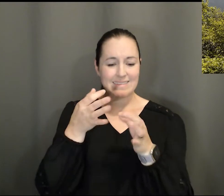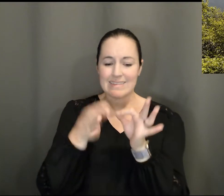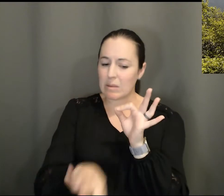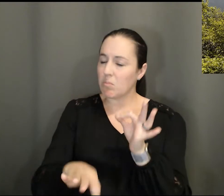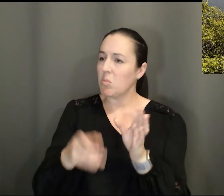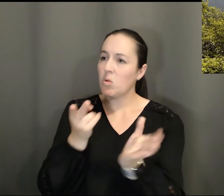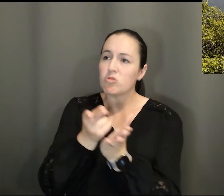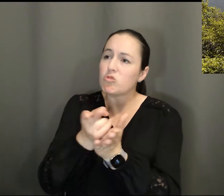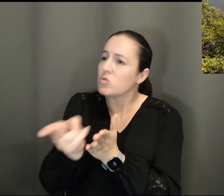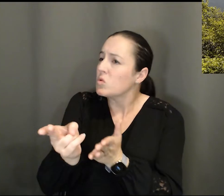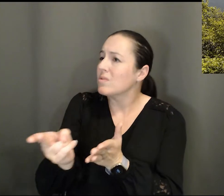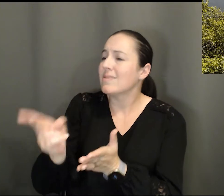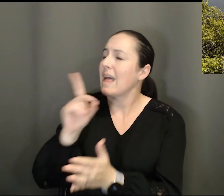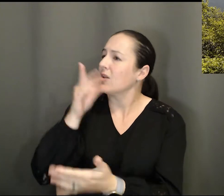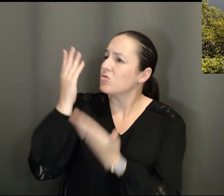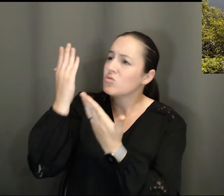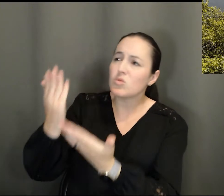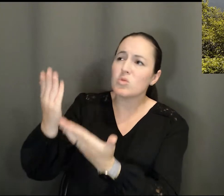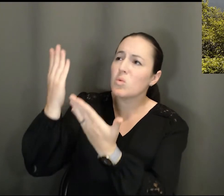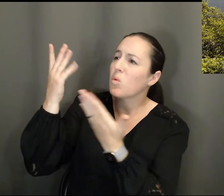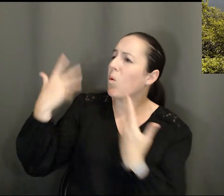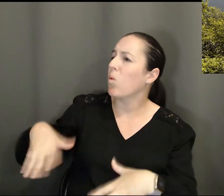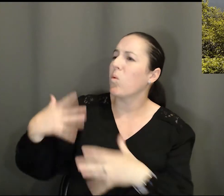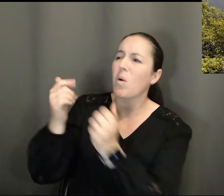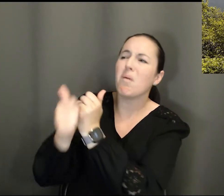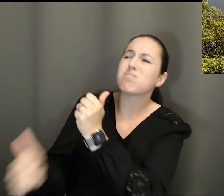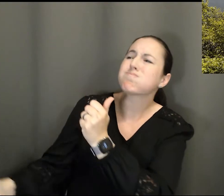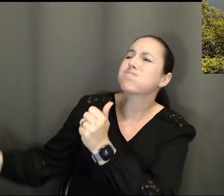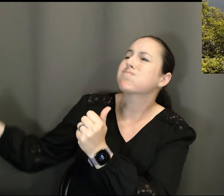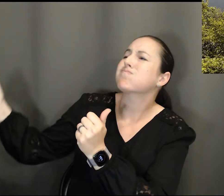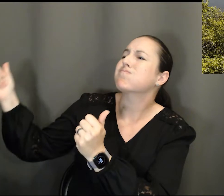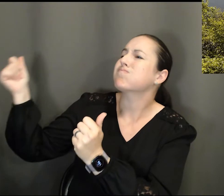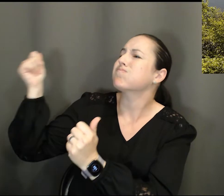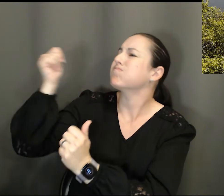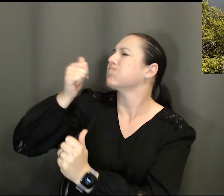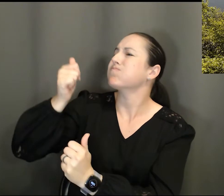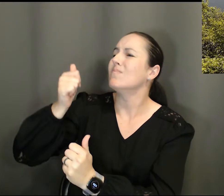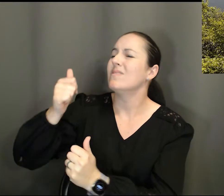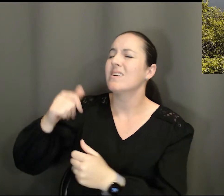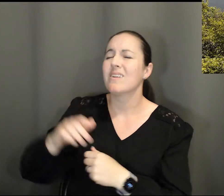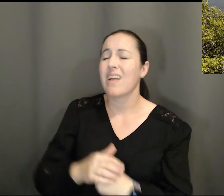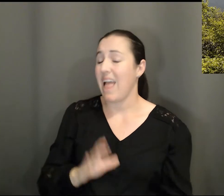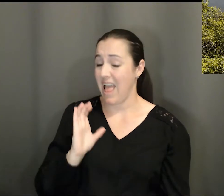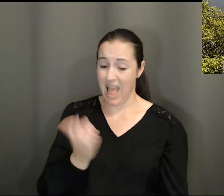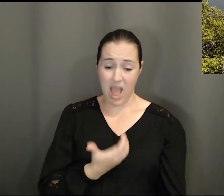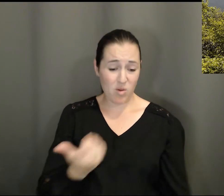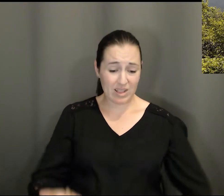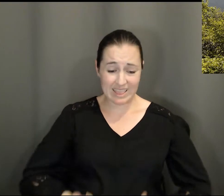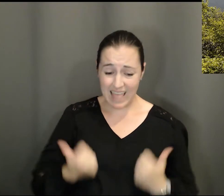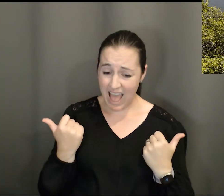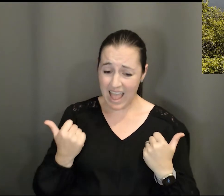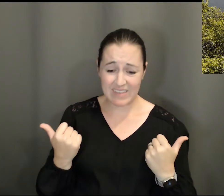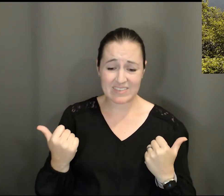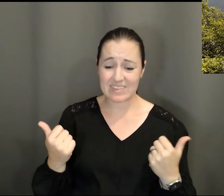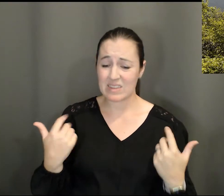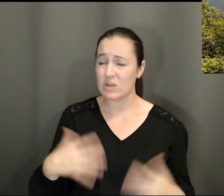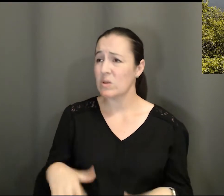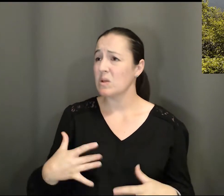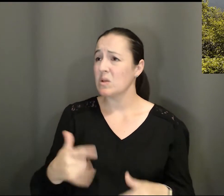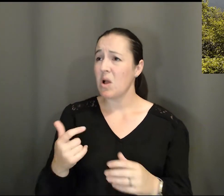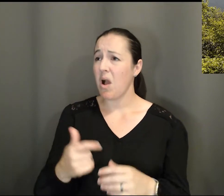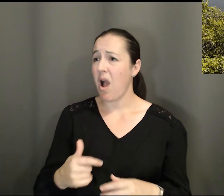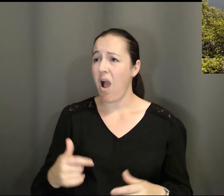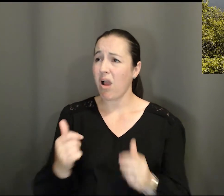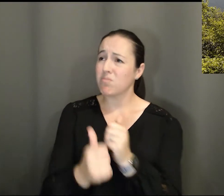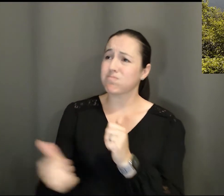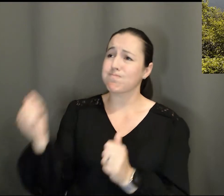are so big. You're so much bigger than our lives. You're so much bigger than the world around us, the chaos around us.